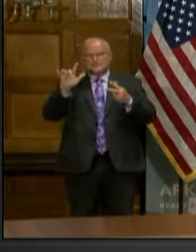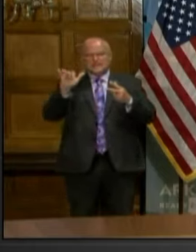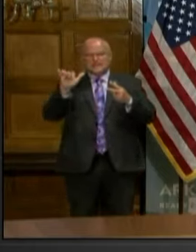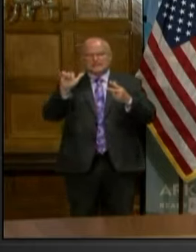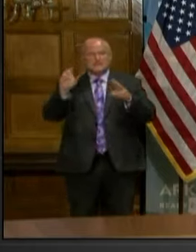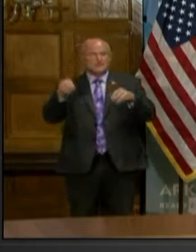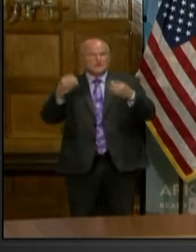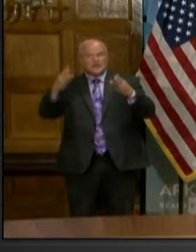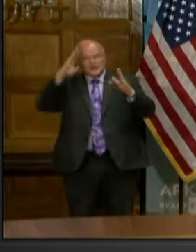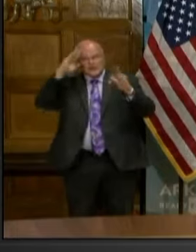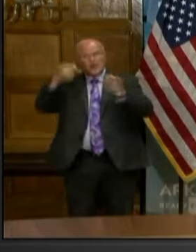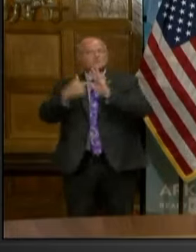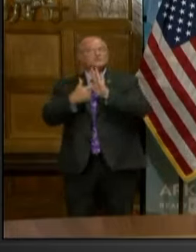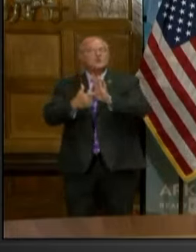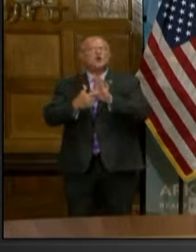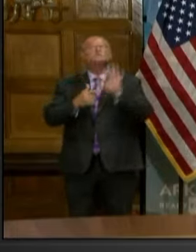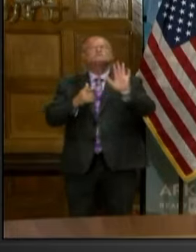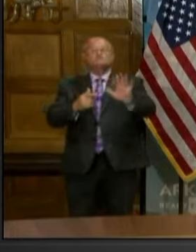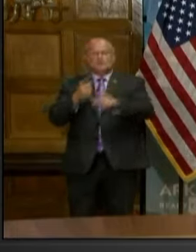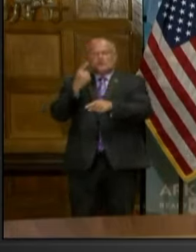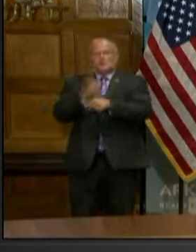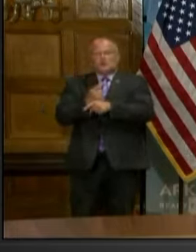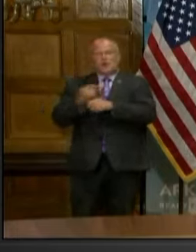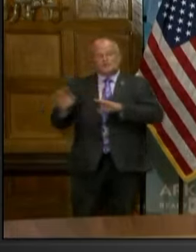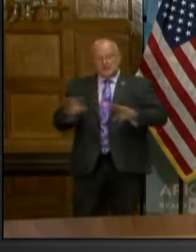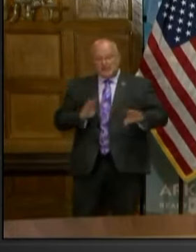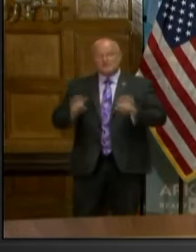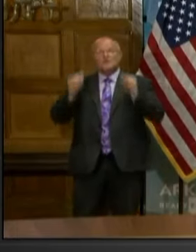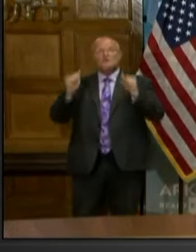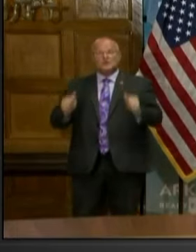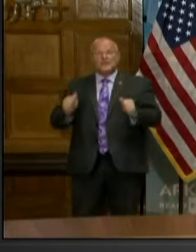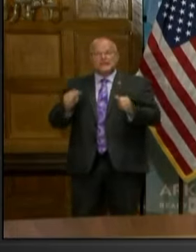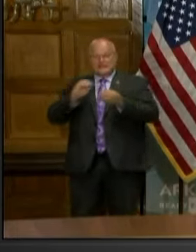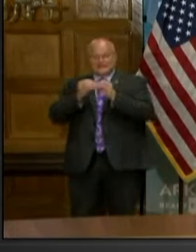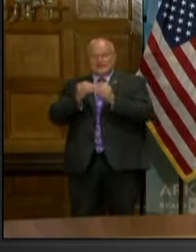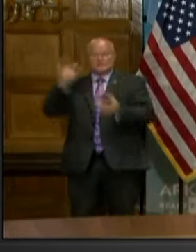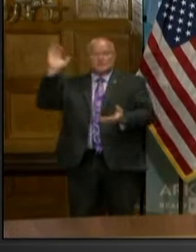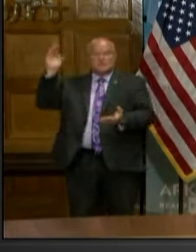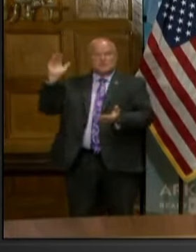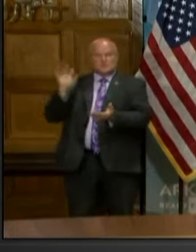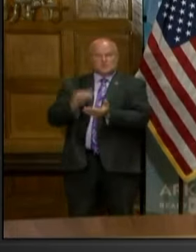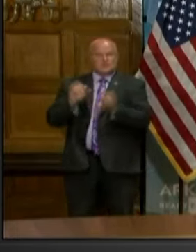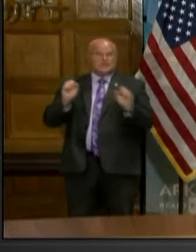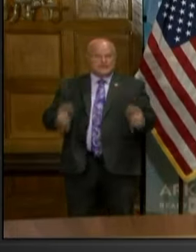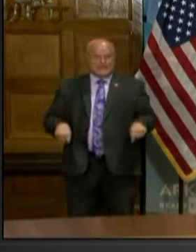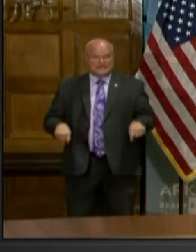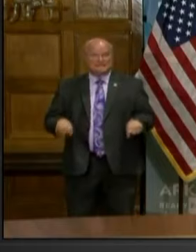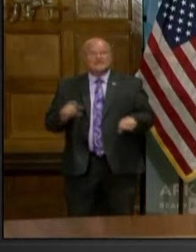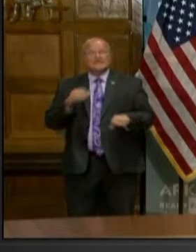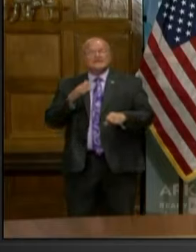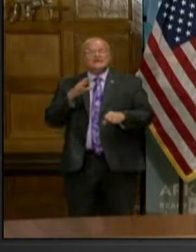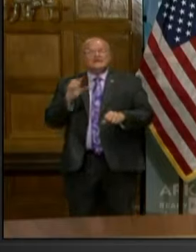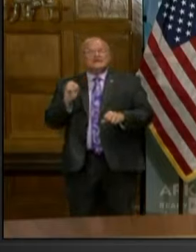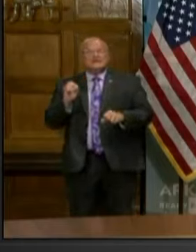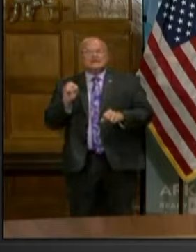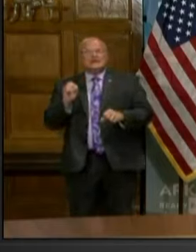hope, to show that if we have the right behavior, we can reduce the number of new cases and